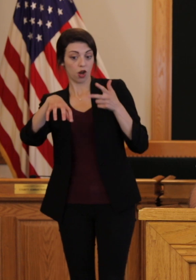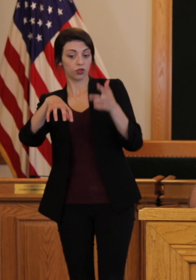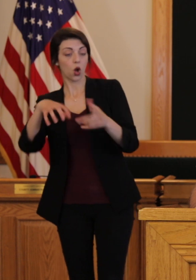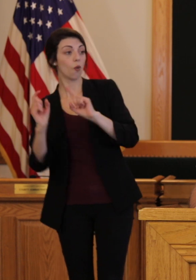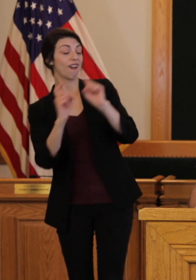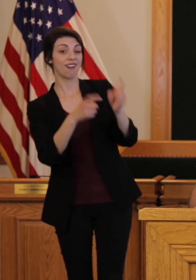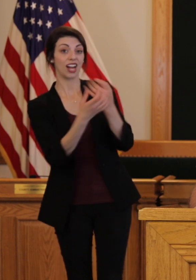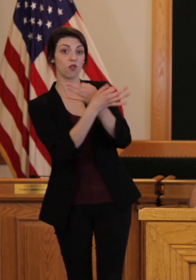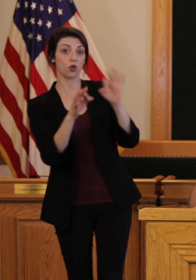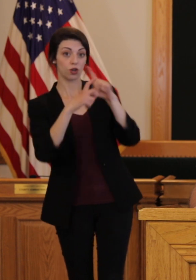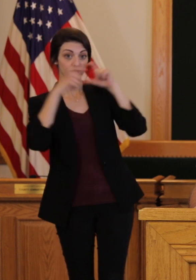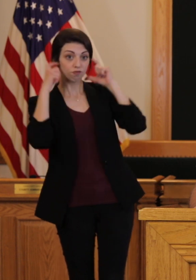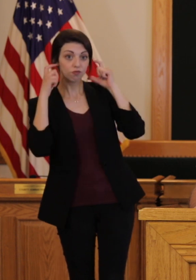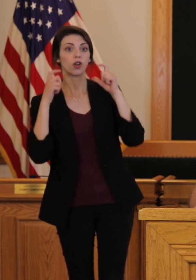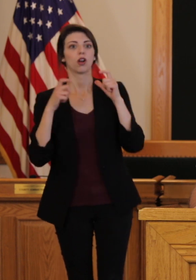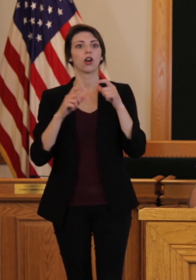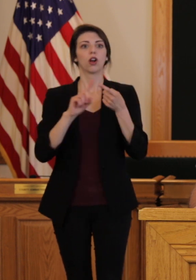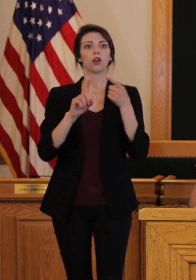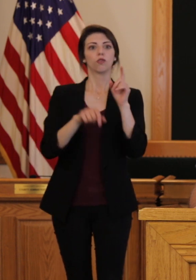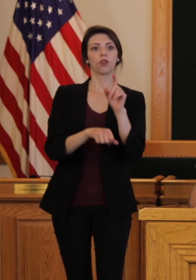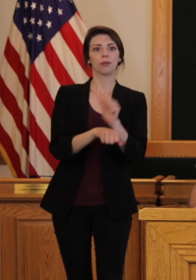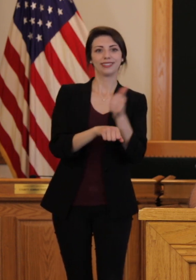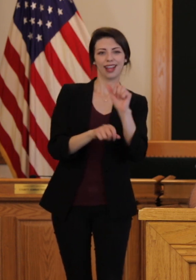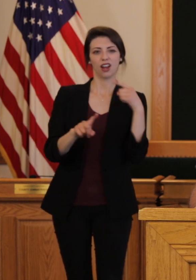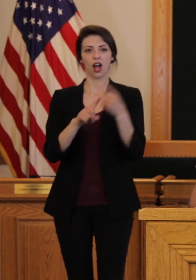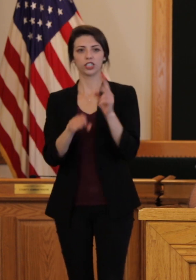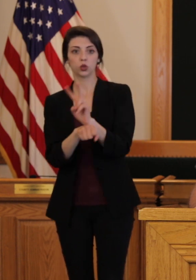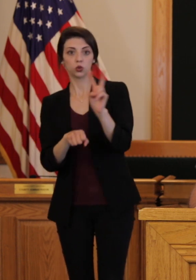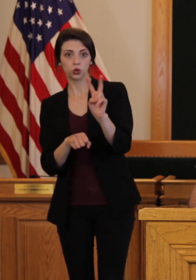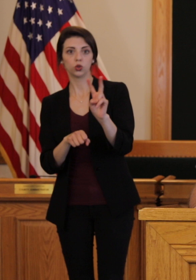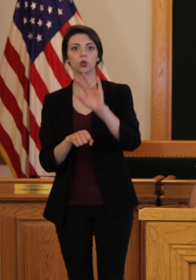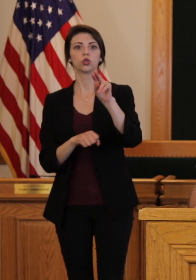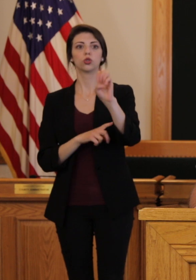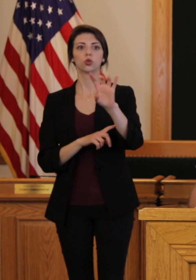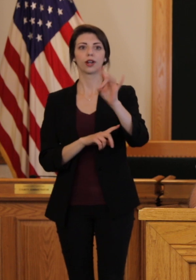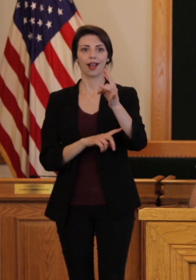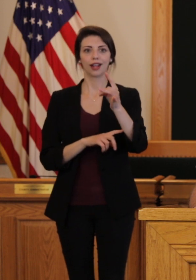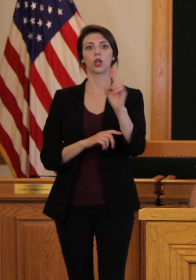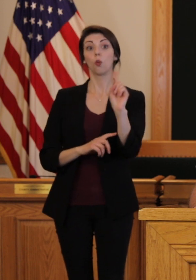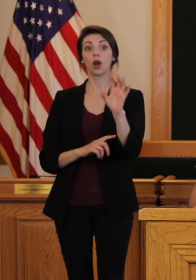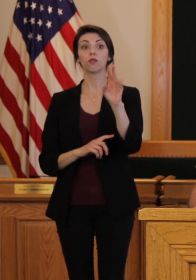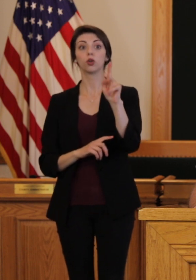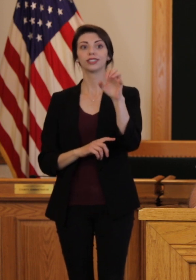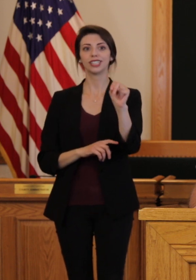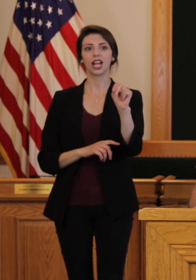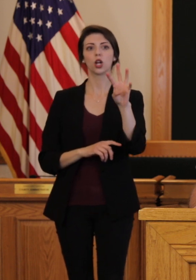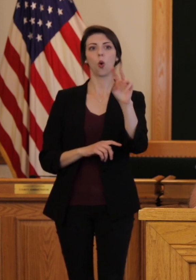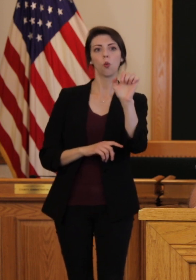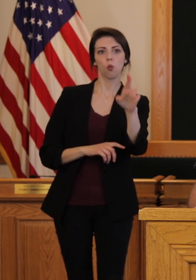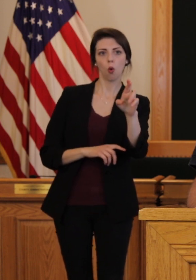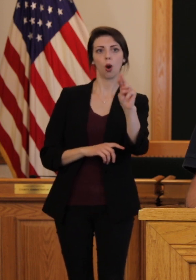10 a.m. to 2 p.m. at the Fulton War Memorial. The Office for the Aging is partnering with the Fulton Fire Department and the City of Fulton for this